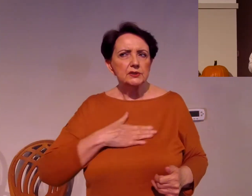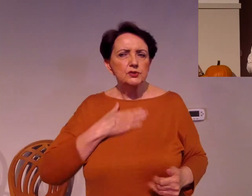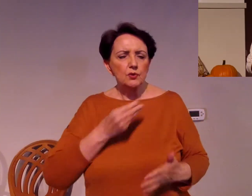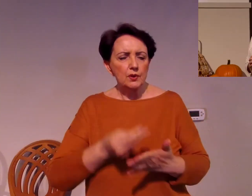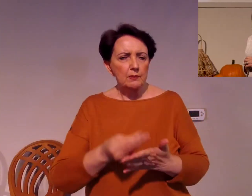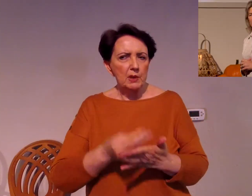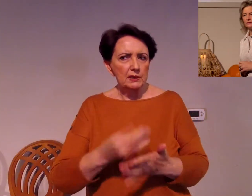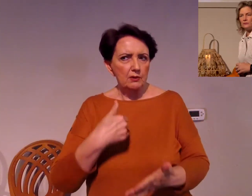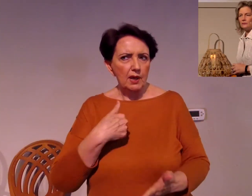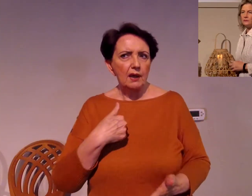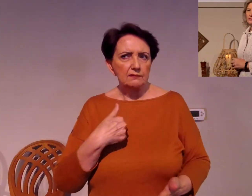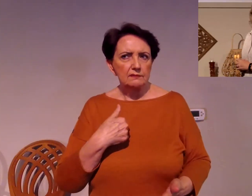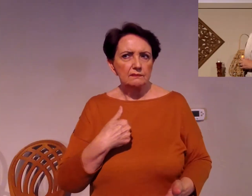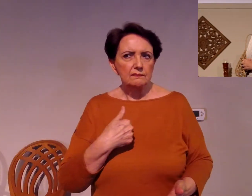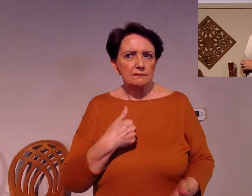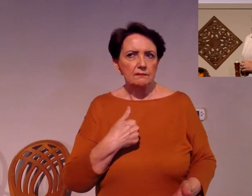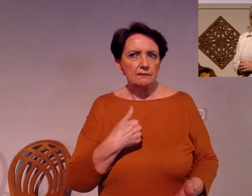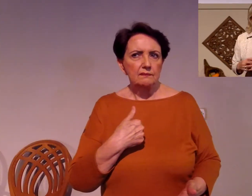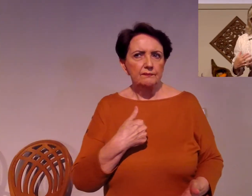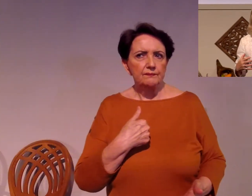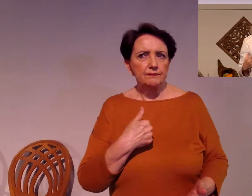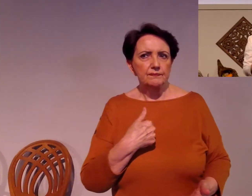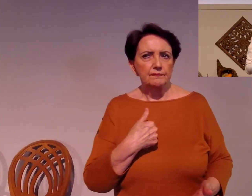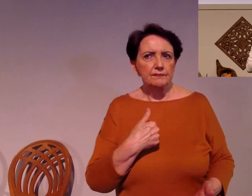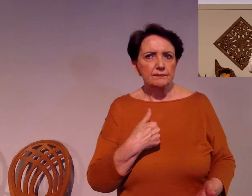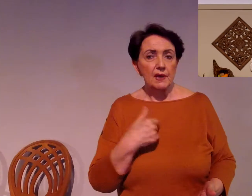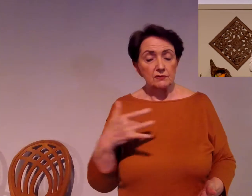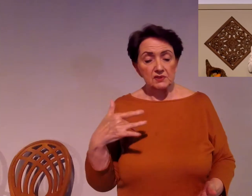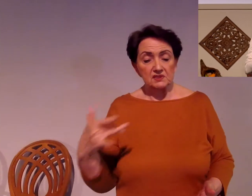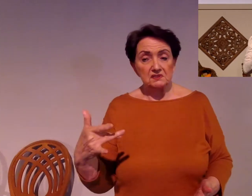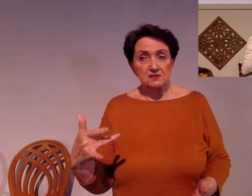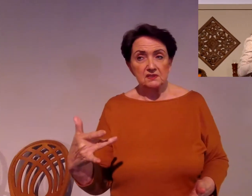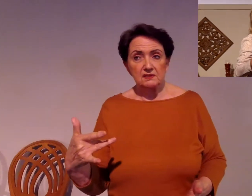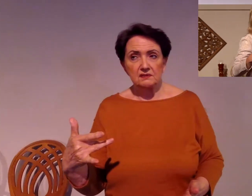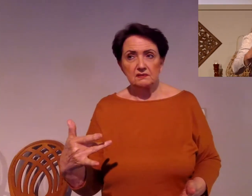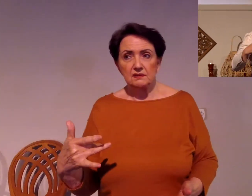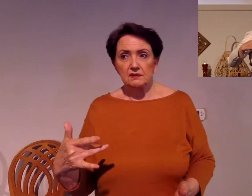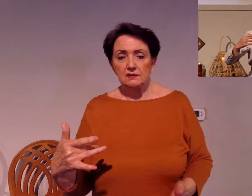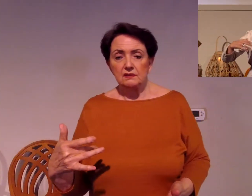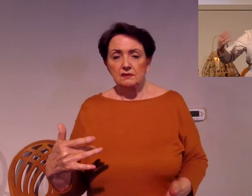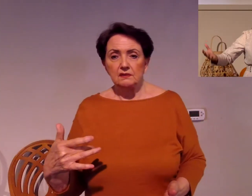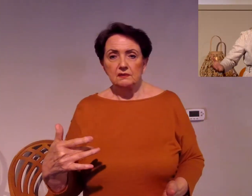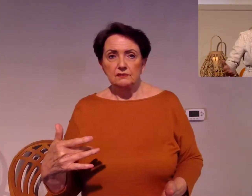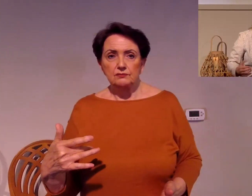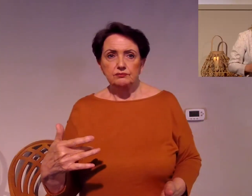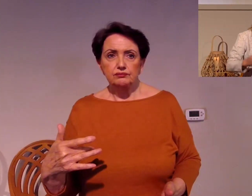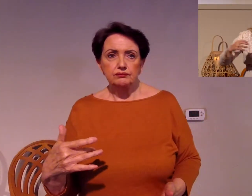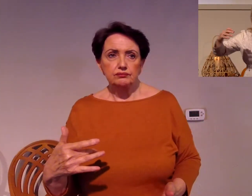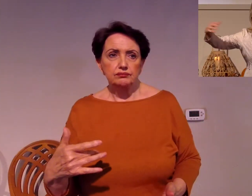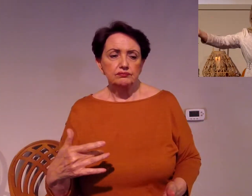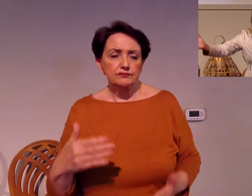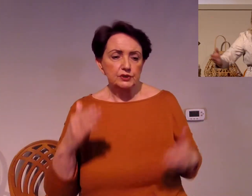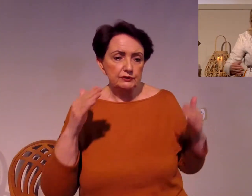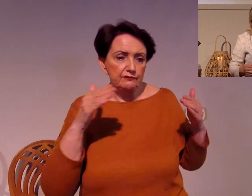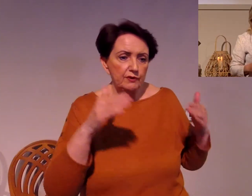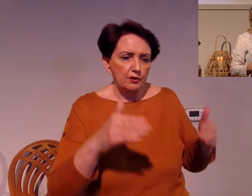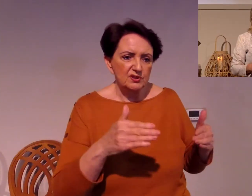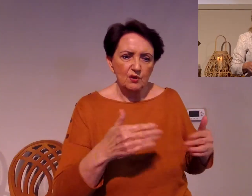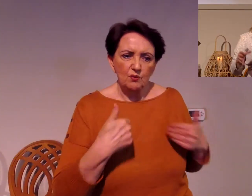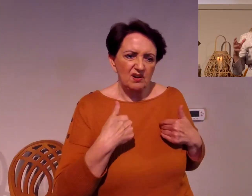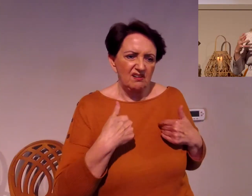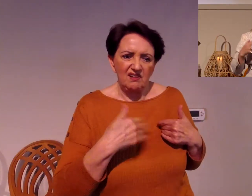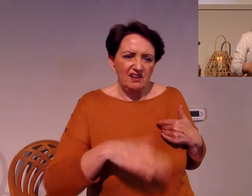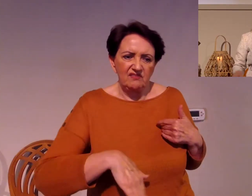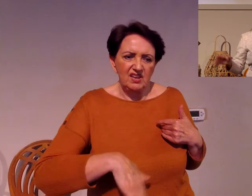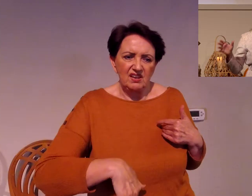currently have. We tend to go, oh, what I don't have. I'm not quite there